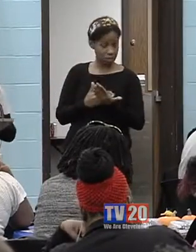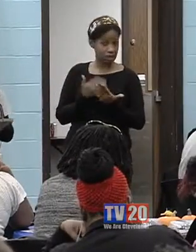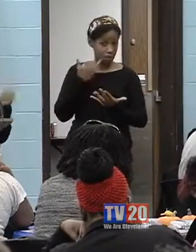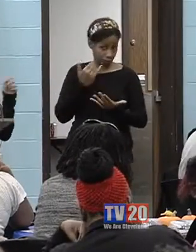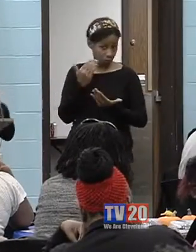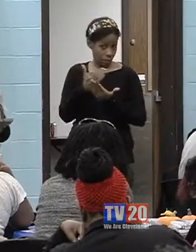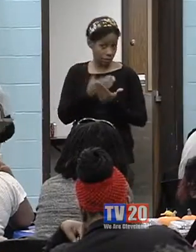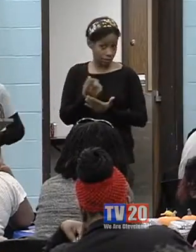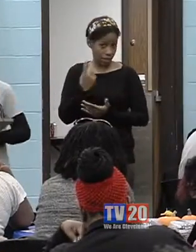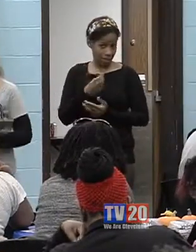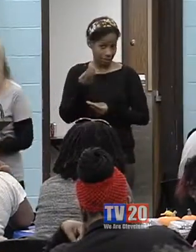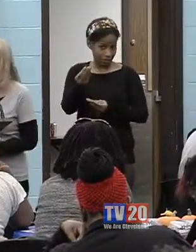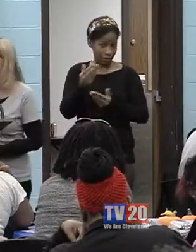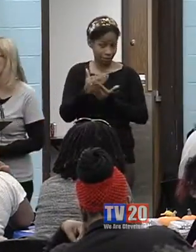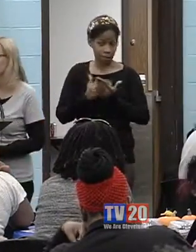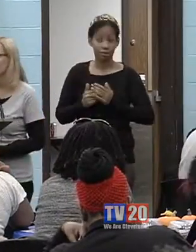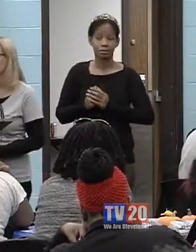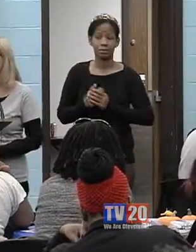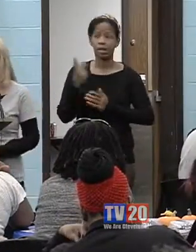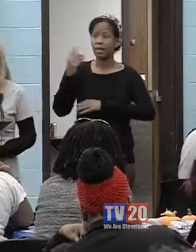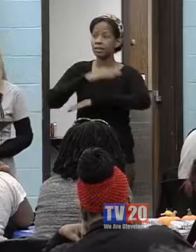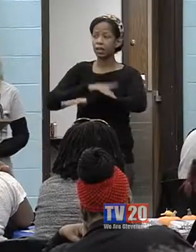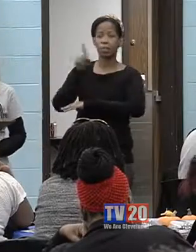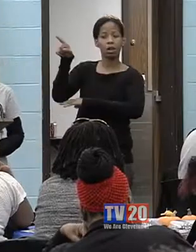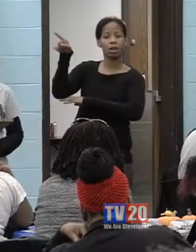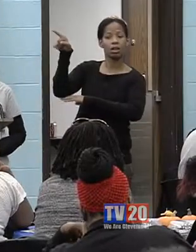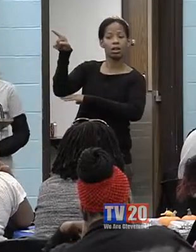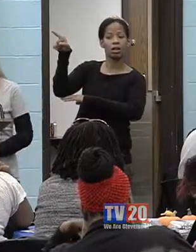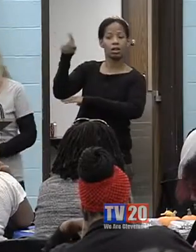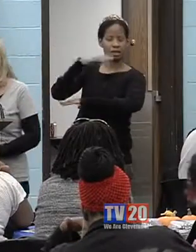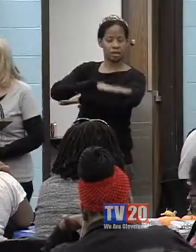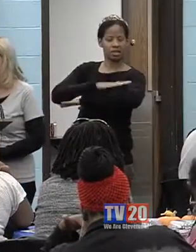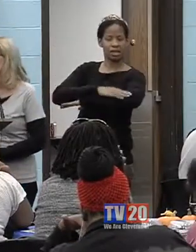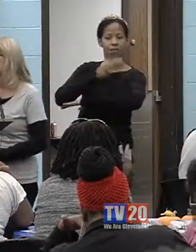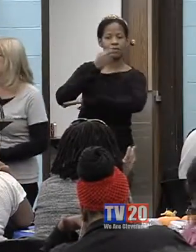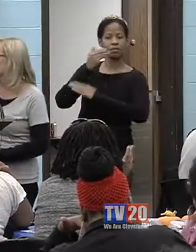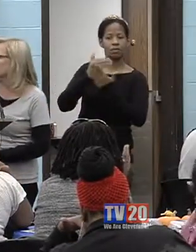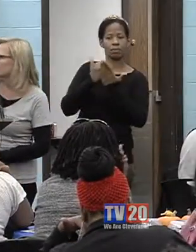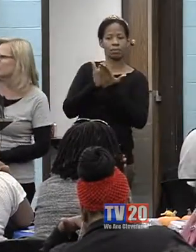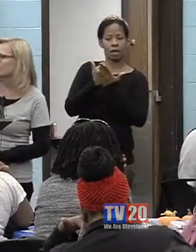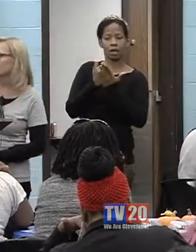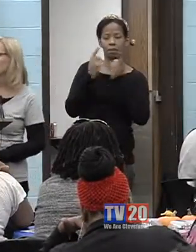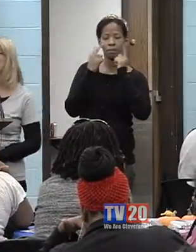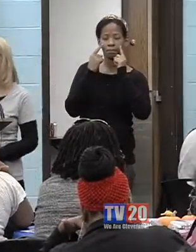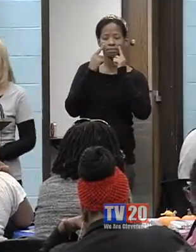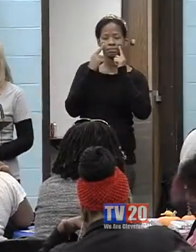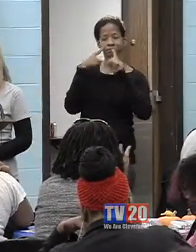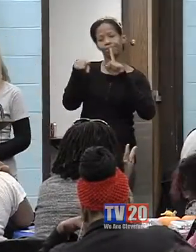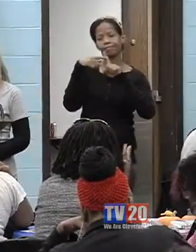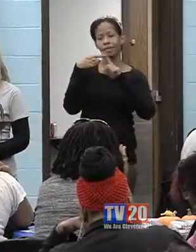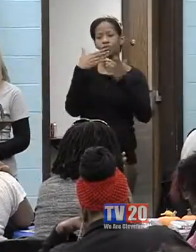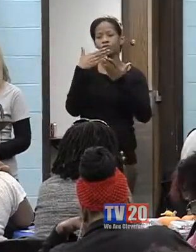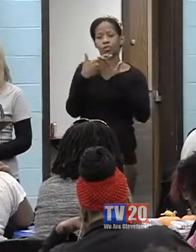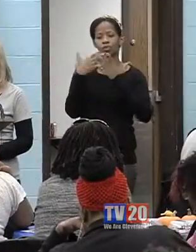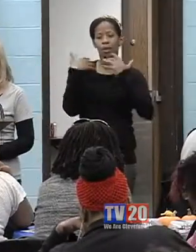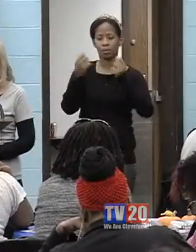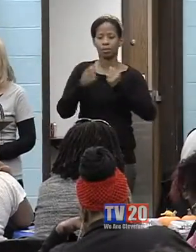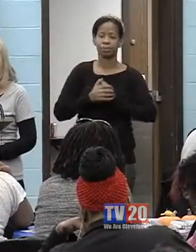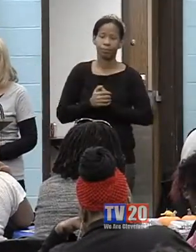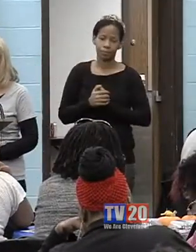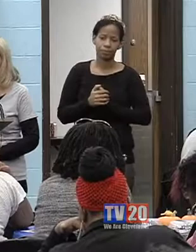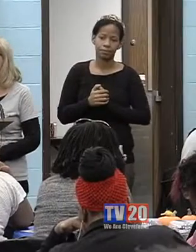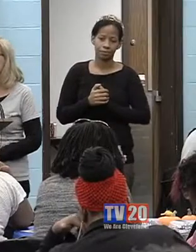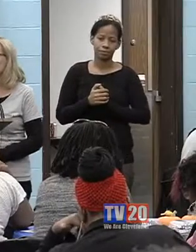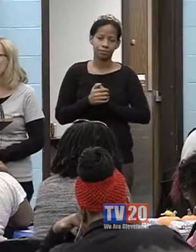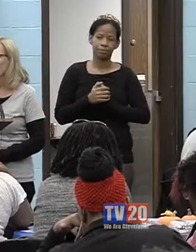if you want one, just ask me. And it's out on the table there. The Cliff Notes are out on the table in the main area where you, just after where you signed in. We have a table that